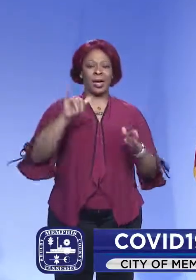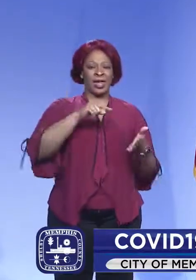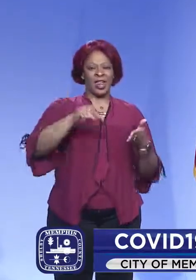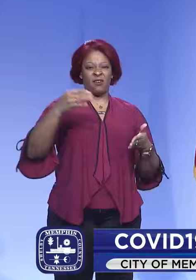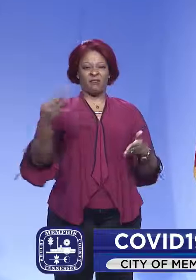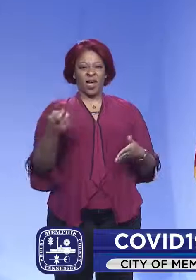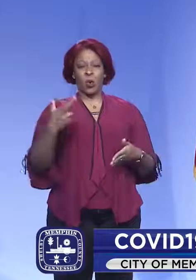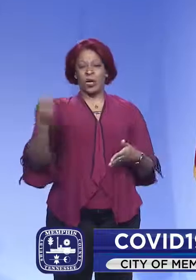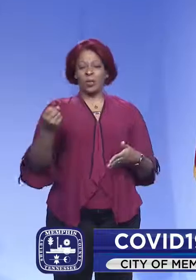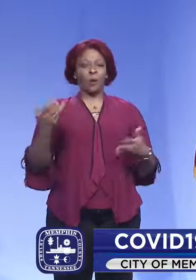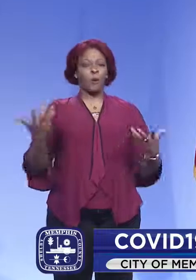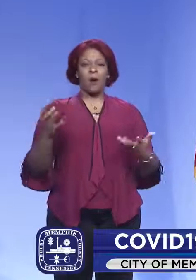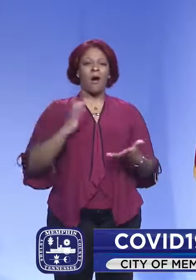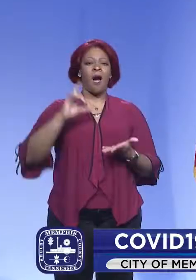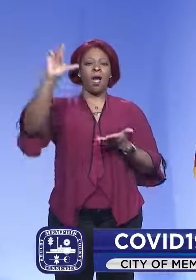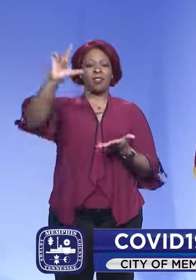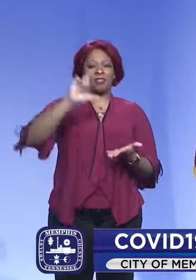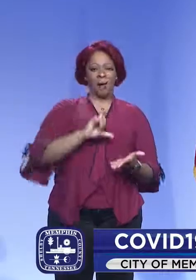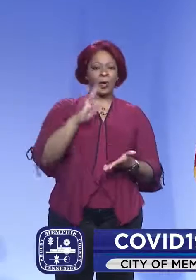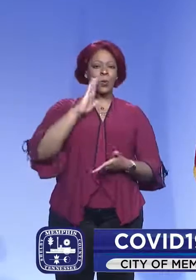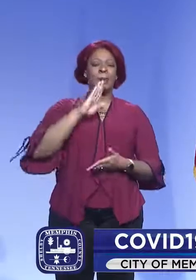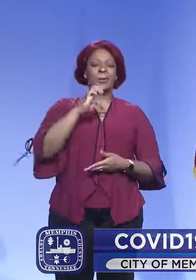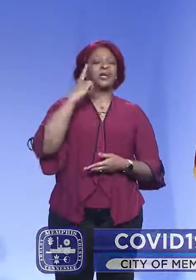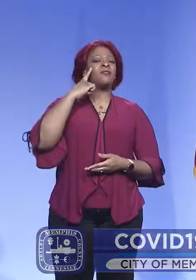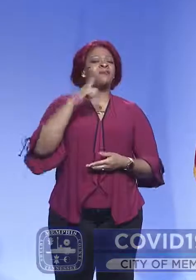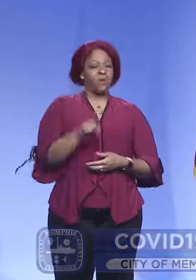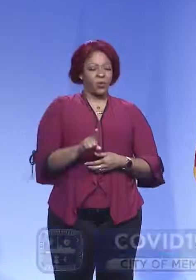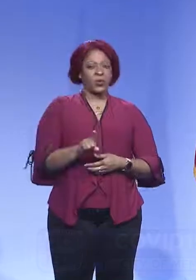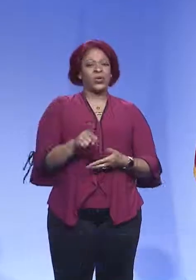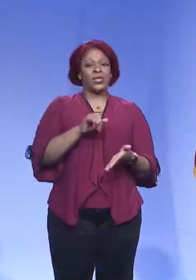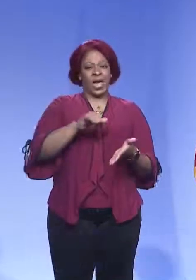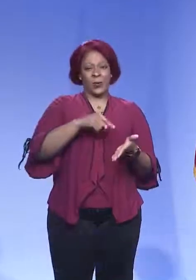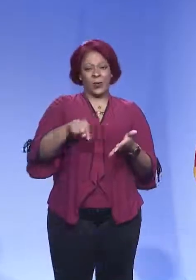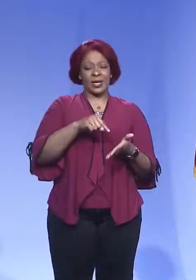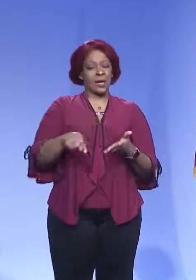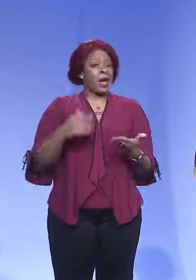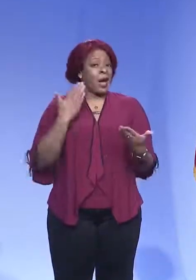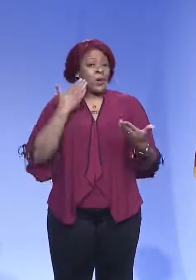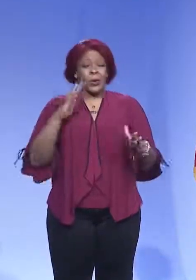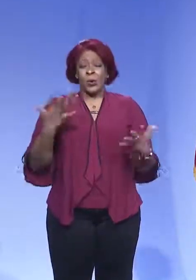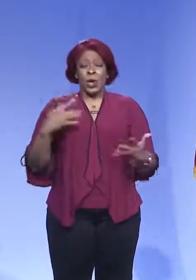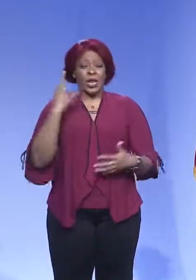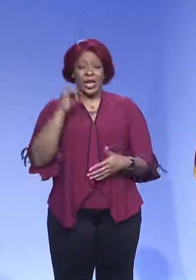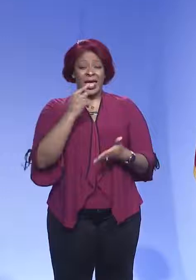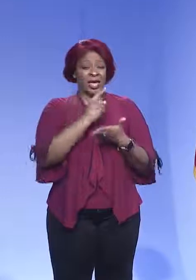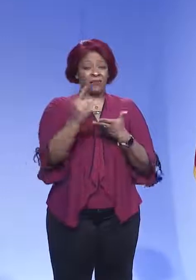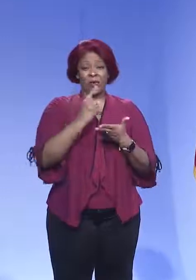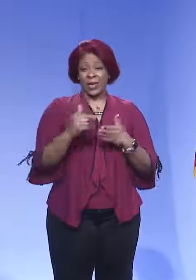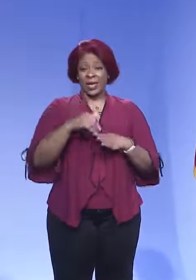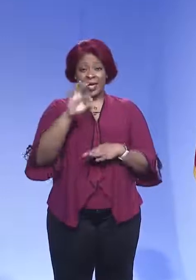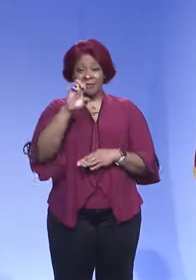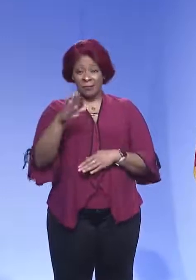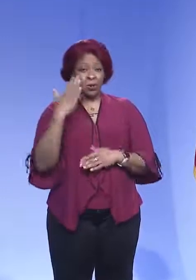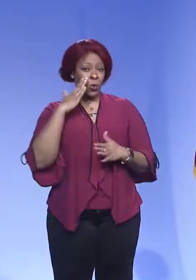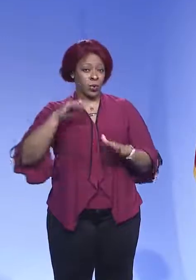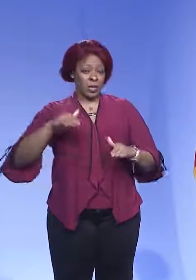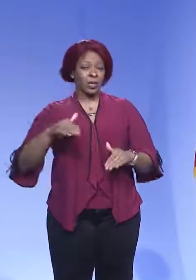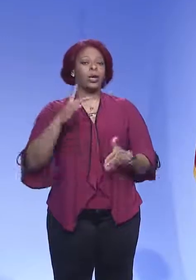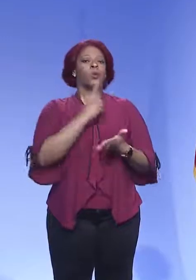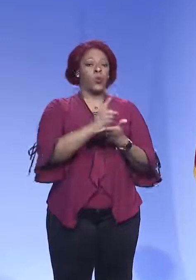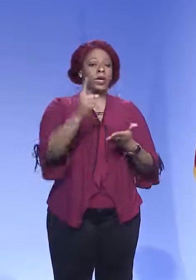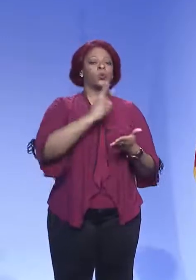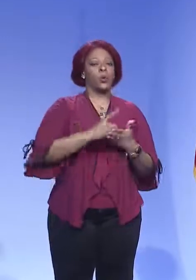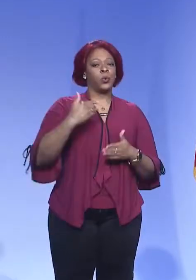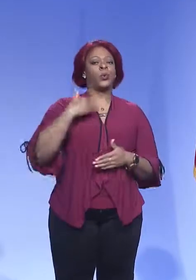or Saturday what our allotment is for the upcoming week. I don't know what it'll be every week in February, but we know week to week